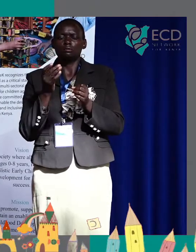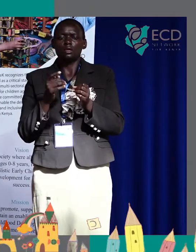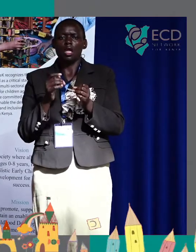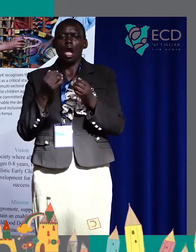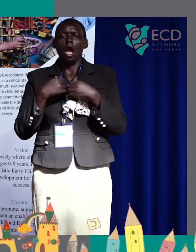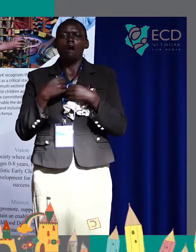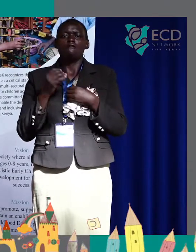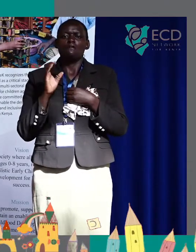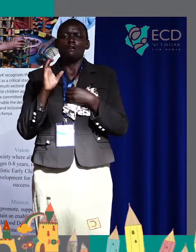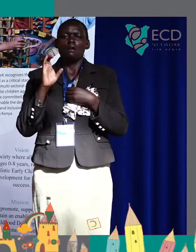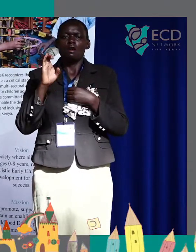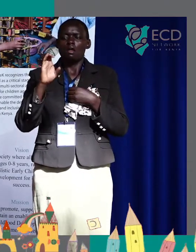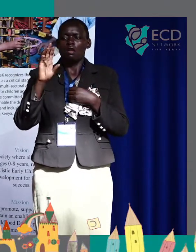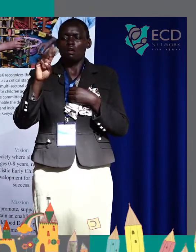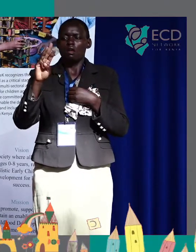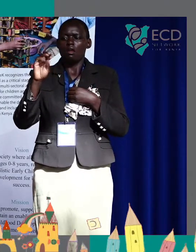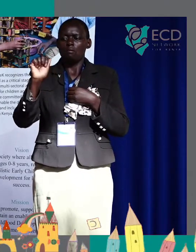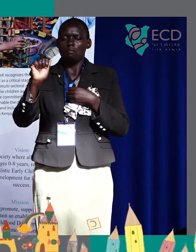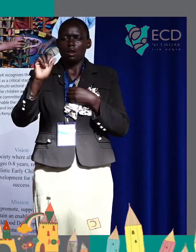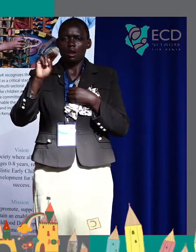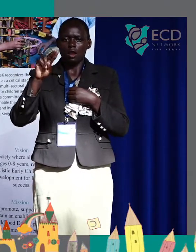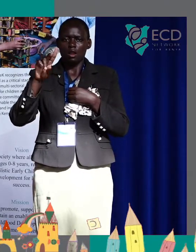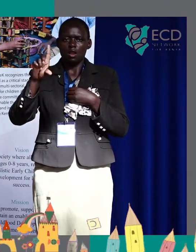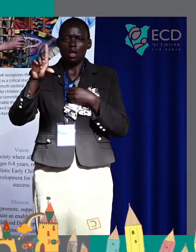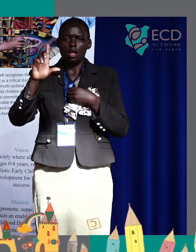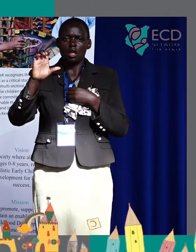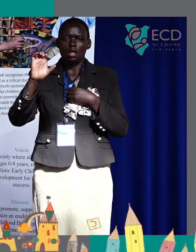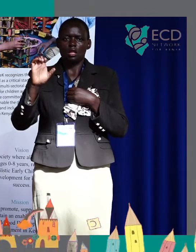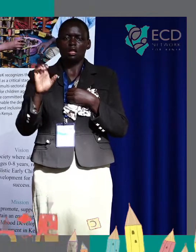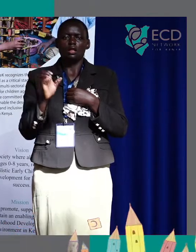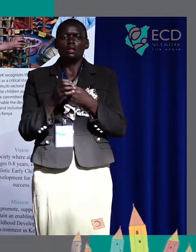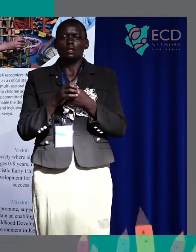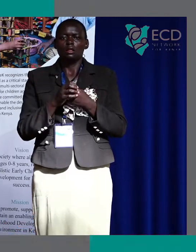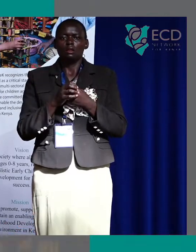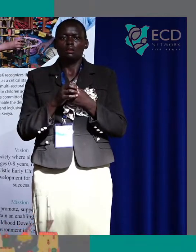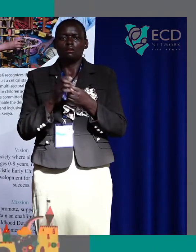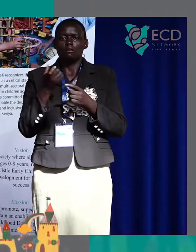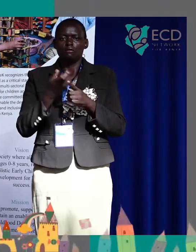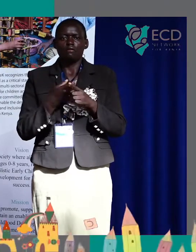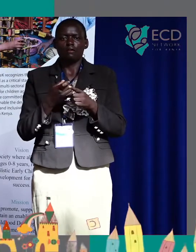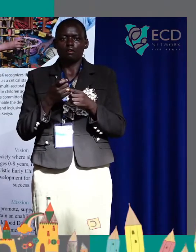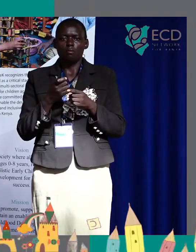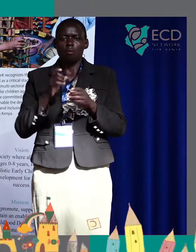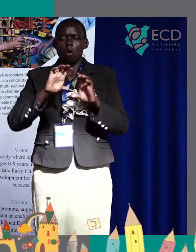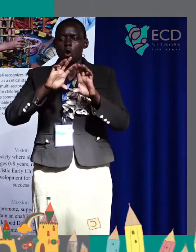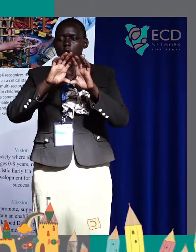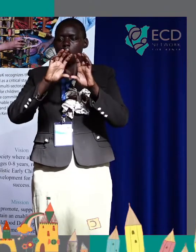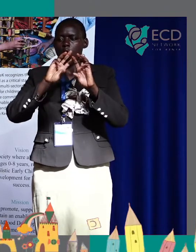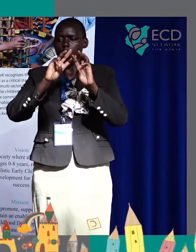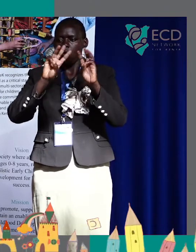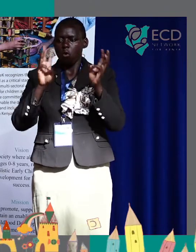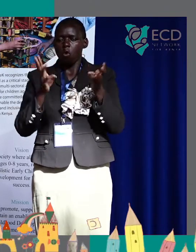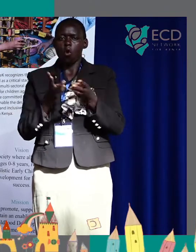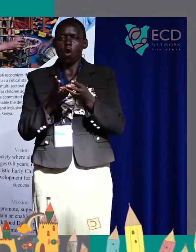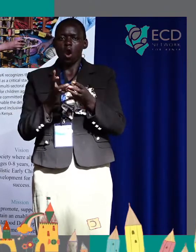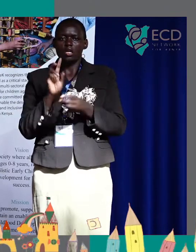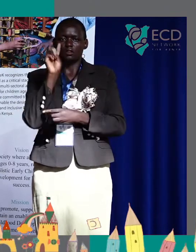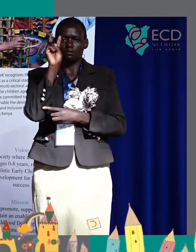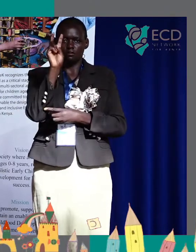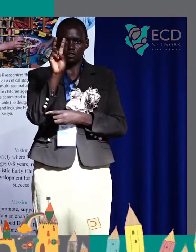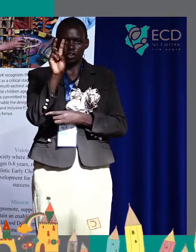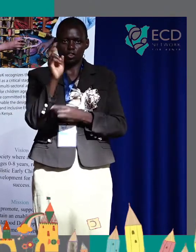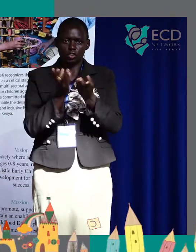Emmanuel Coril, Rosie Minza, and Professor Alexandro Gotardo from the World Vision of Kenya sharing